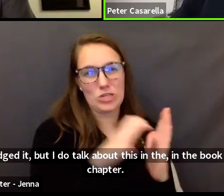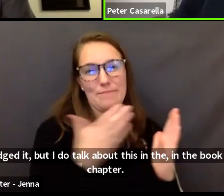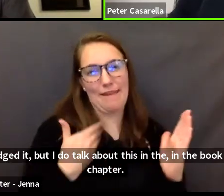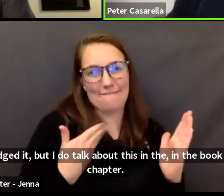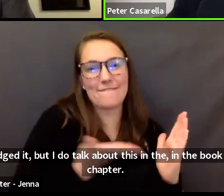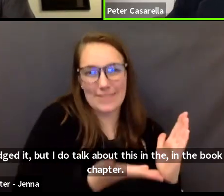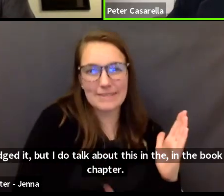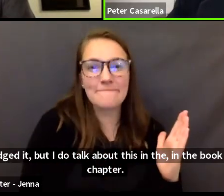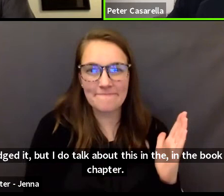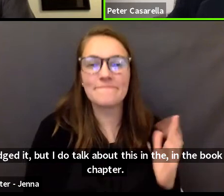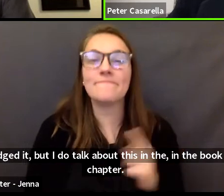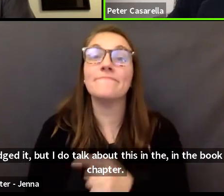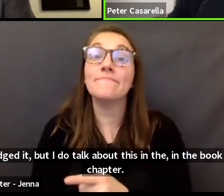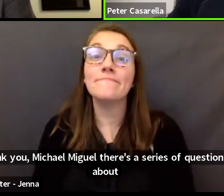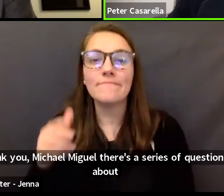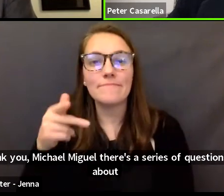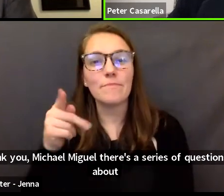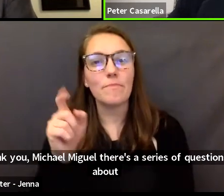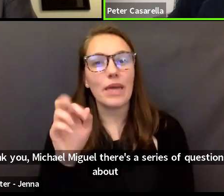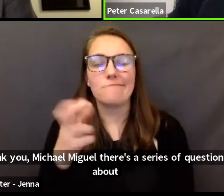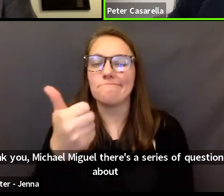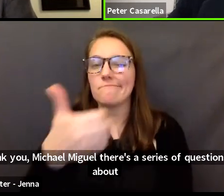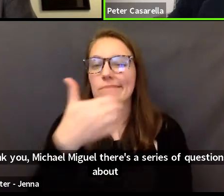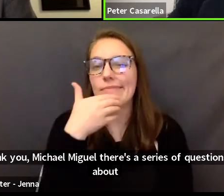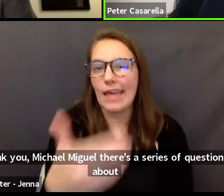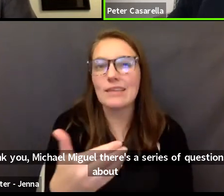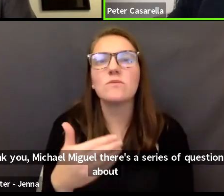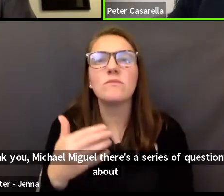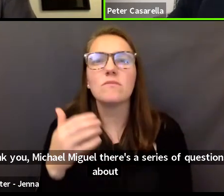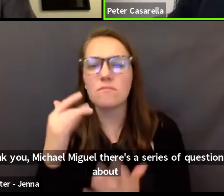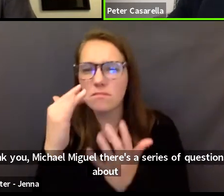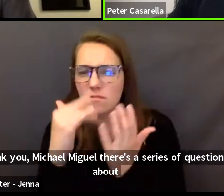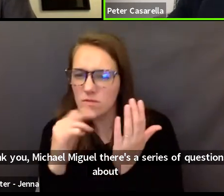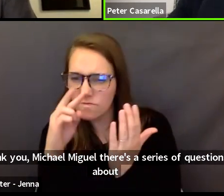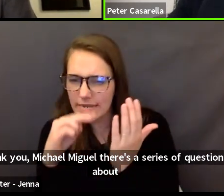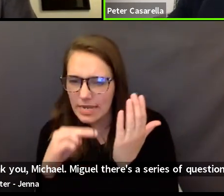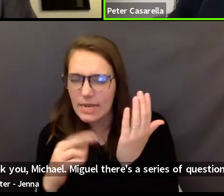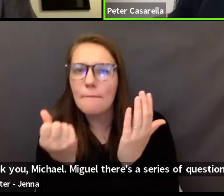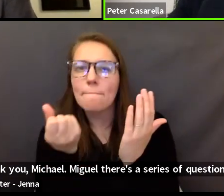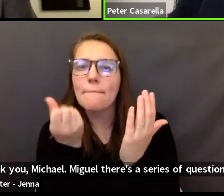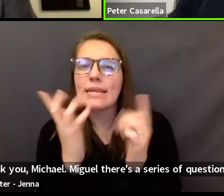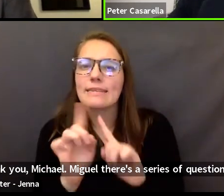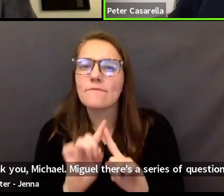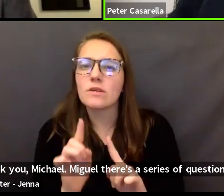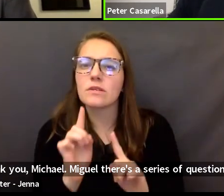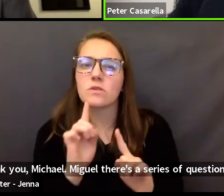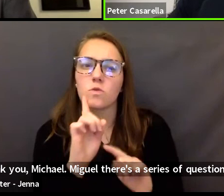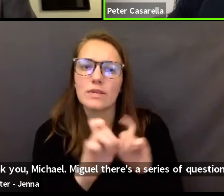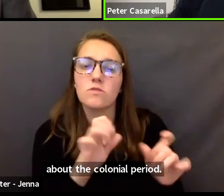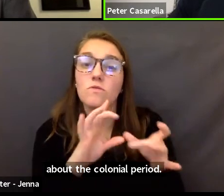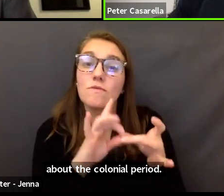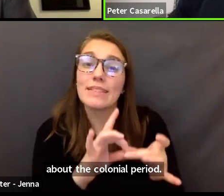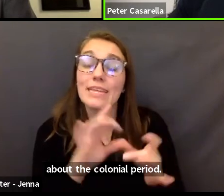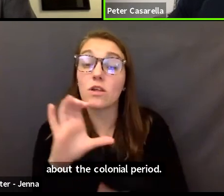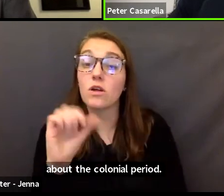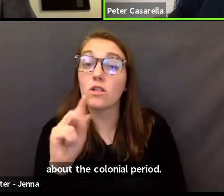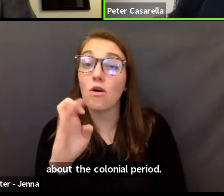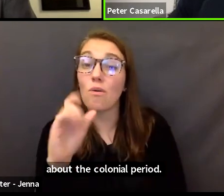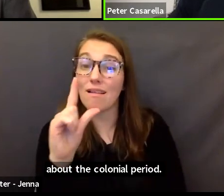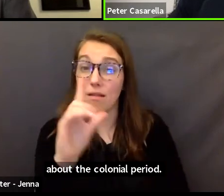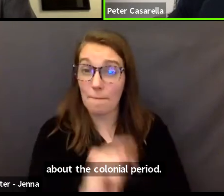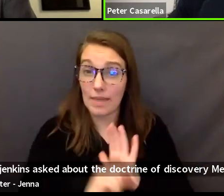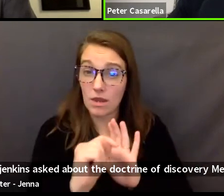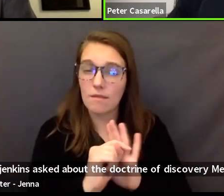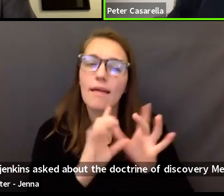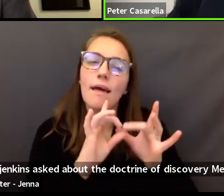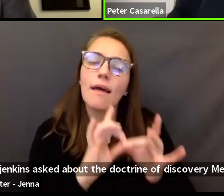Miguel, there's a series of questions about the colonial period. Linda Jenkins asked about the doctrine of discovery. Marilyn Bousset